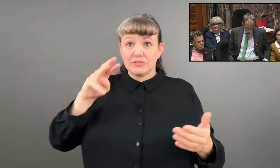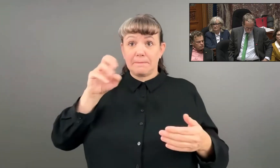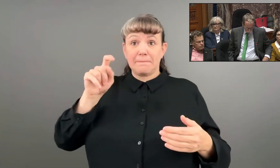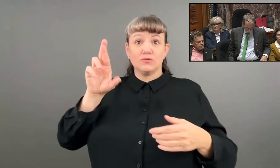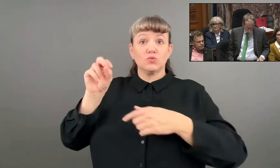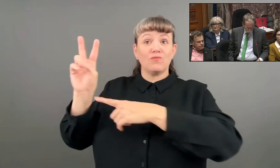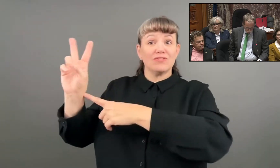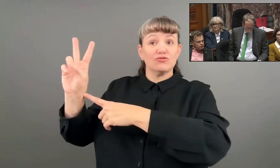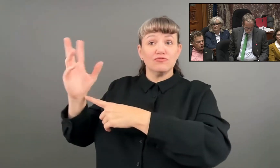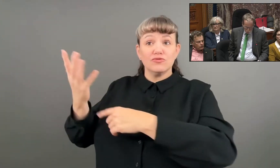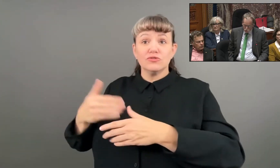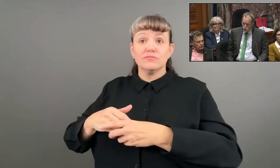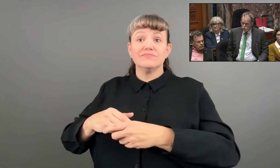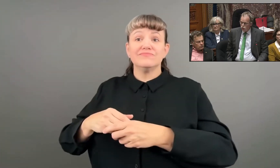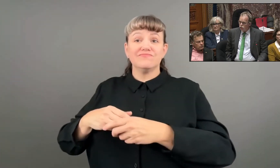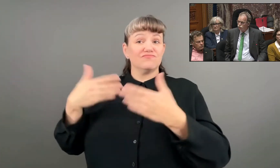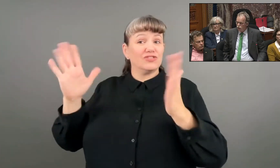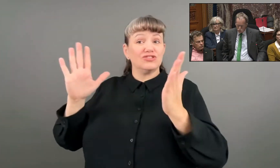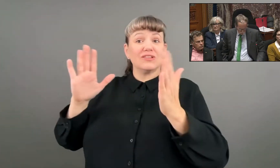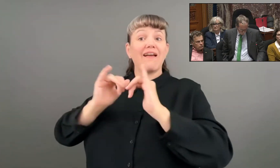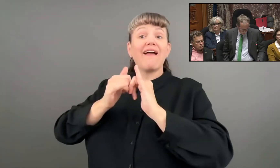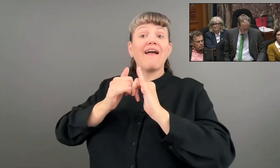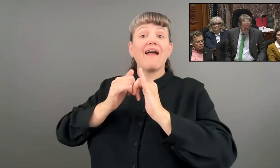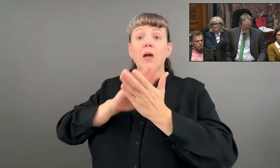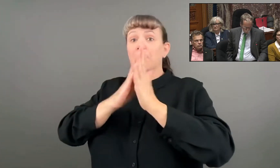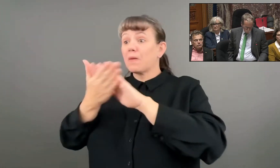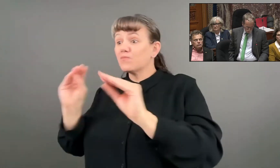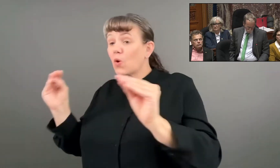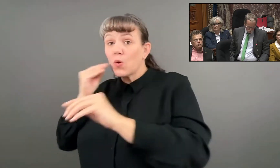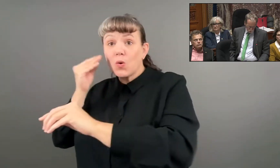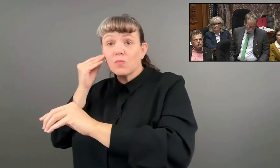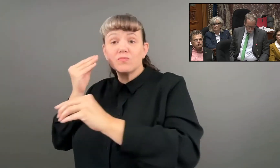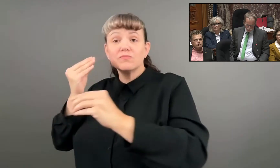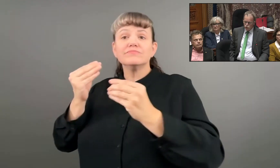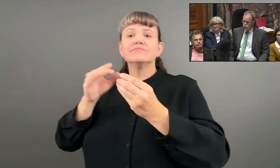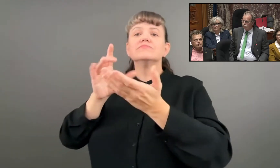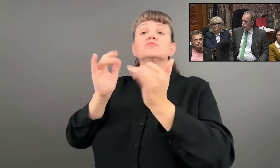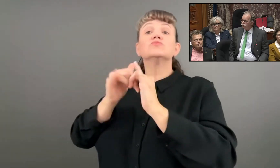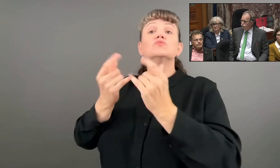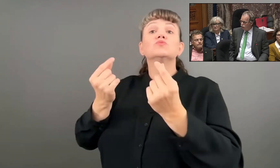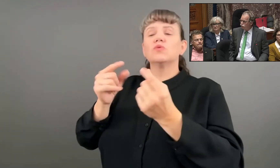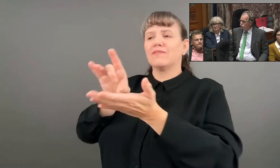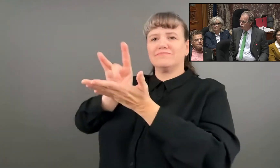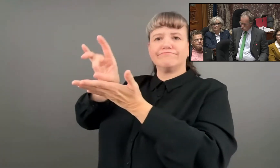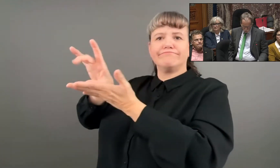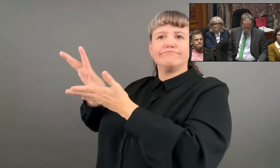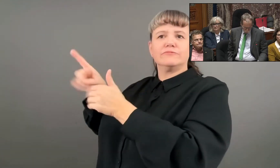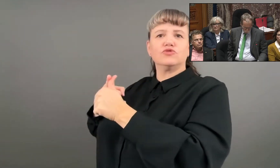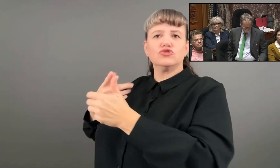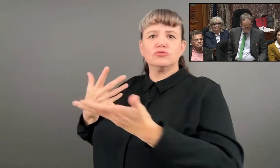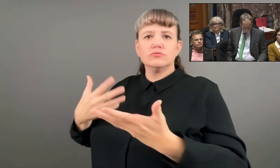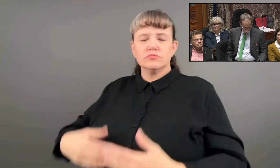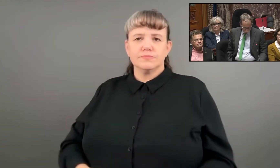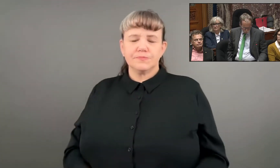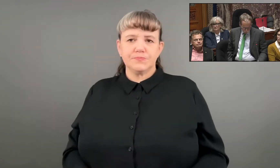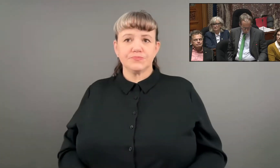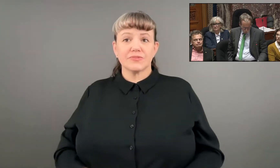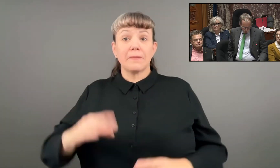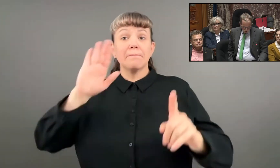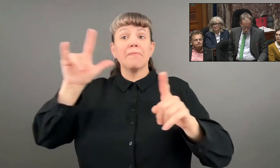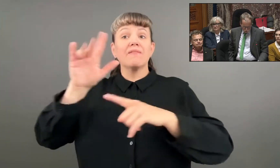homes. You gotta say, the Bill 44 roosters are definitely coming home to